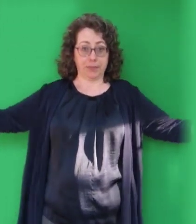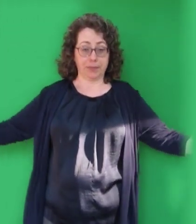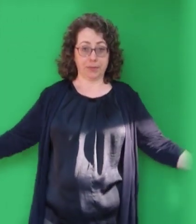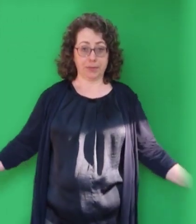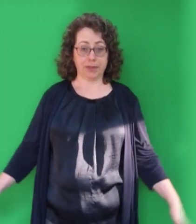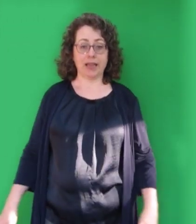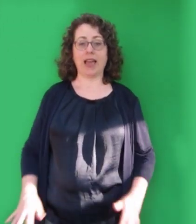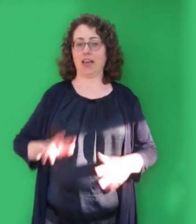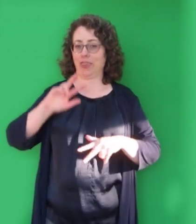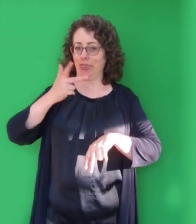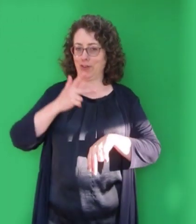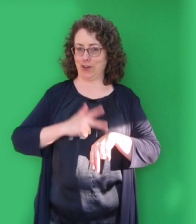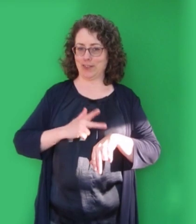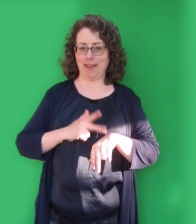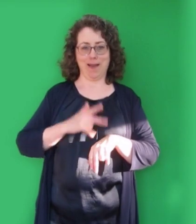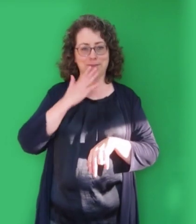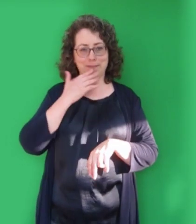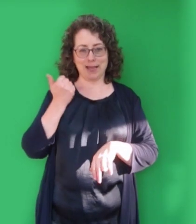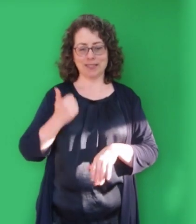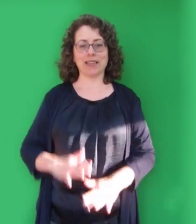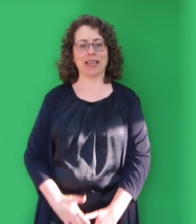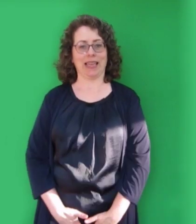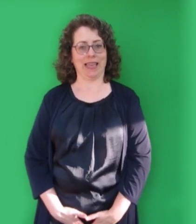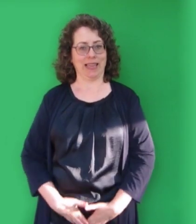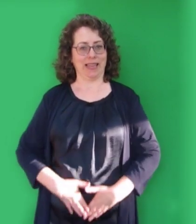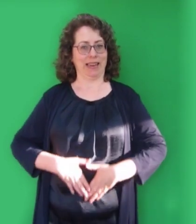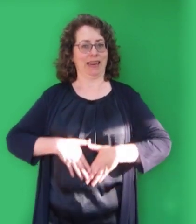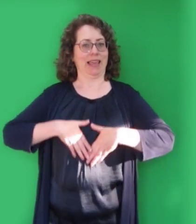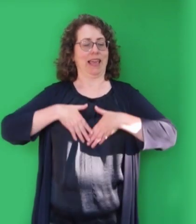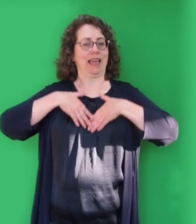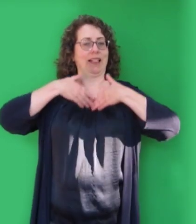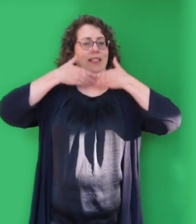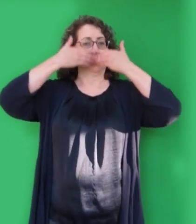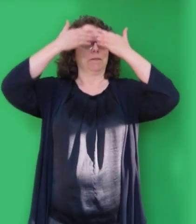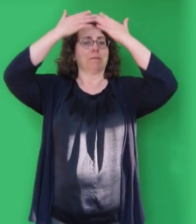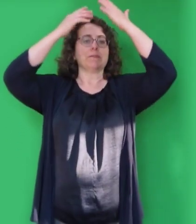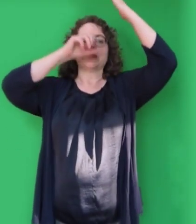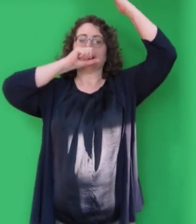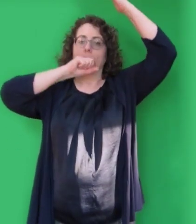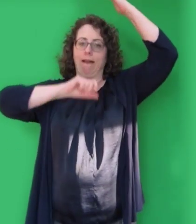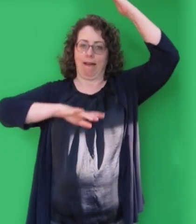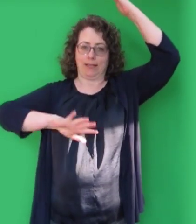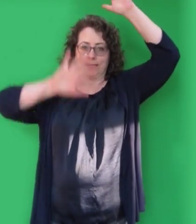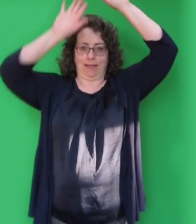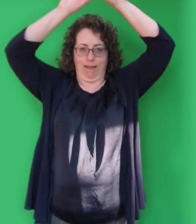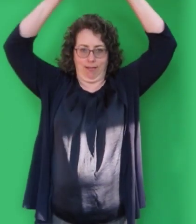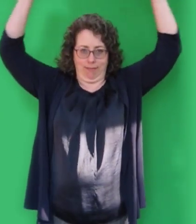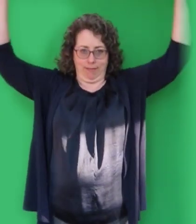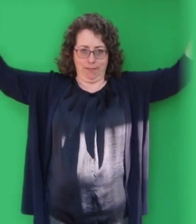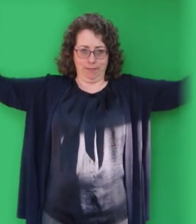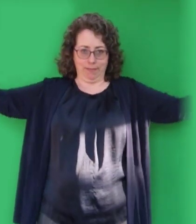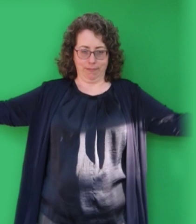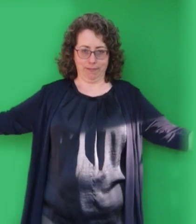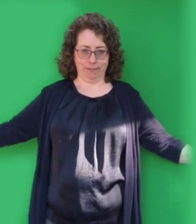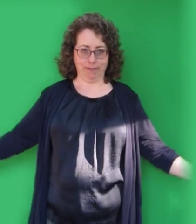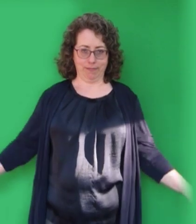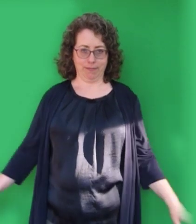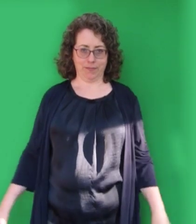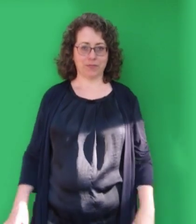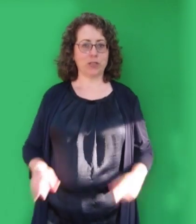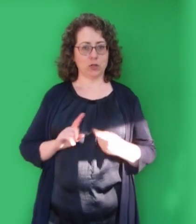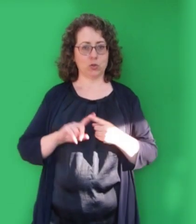And third time's a charm. Inhaling up the front and exhaling into the field.